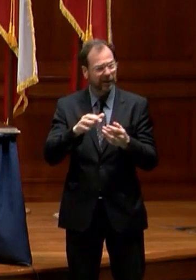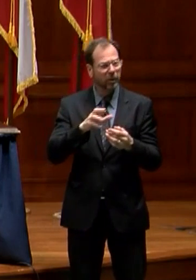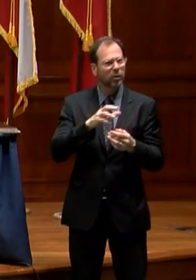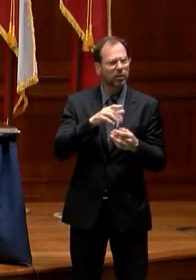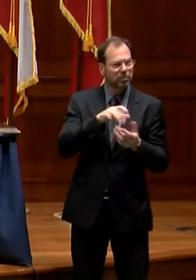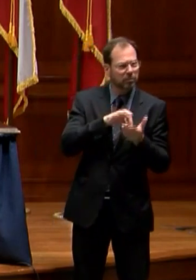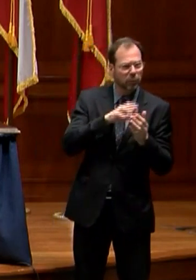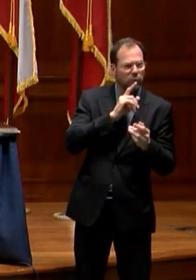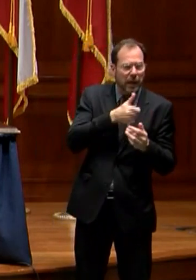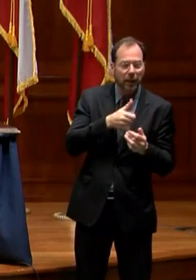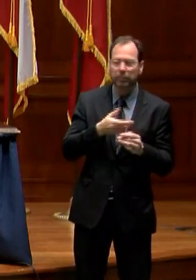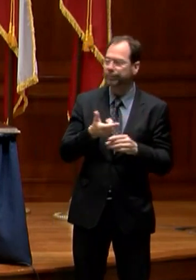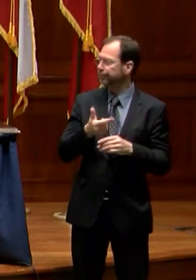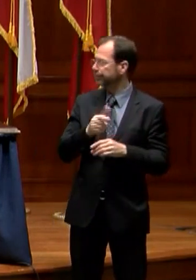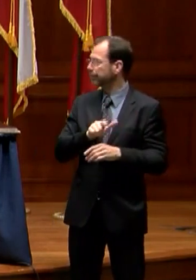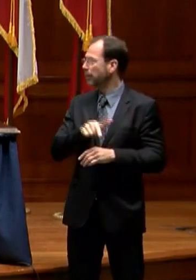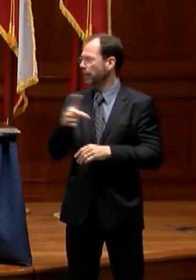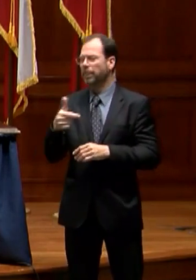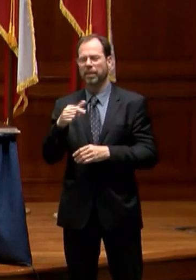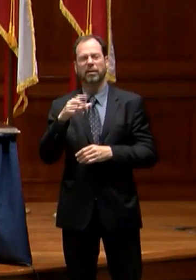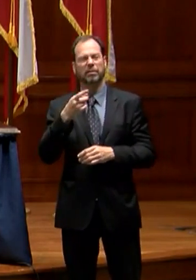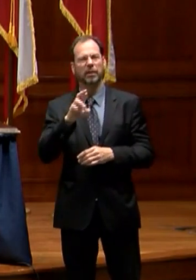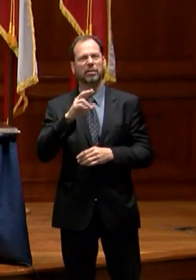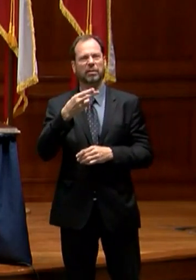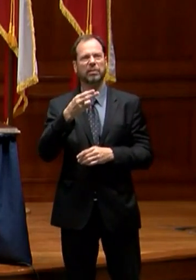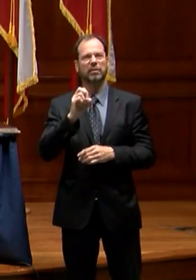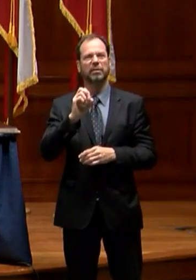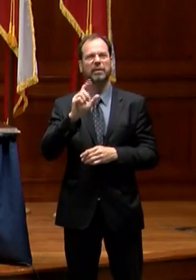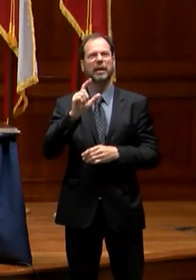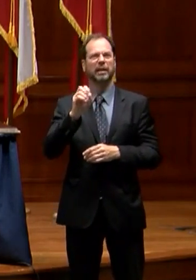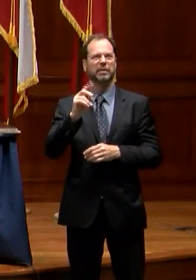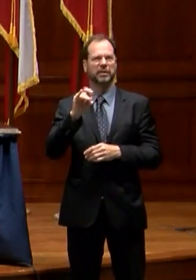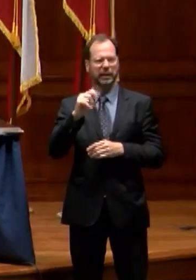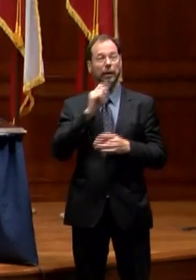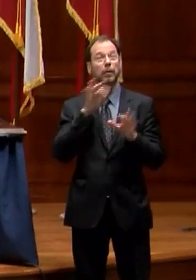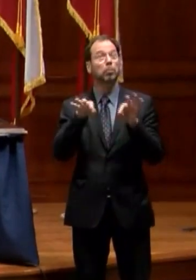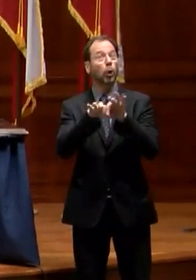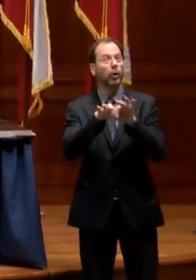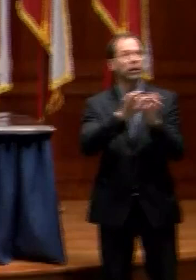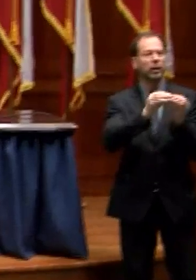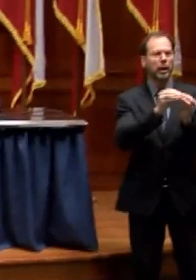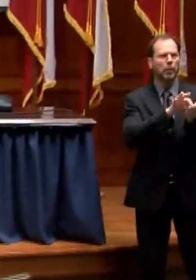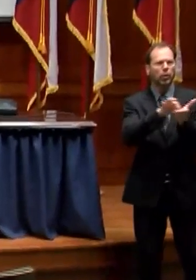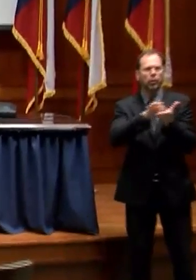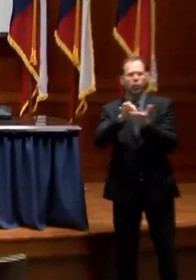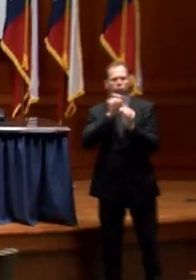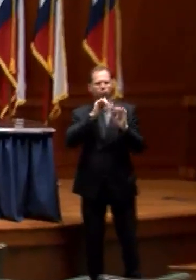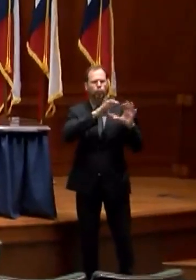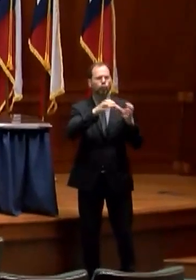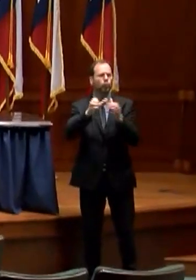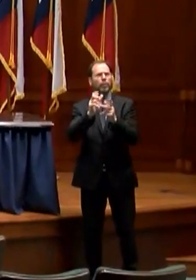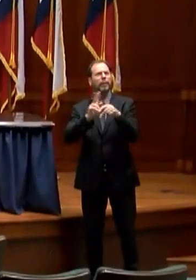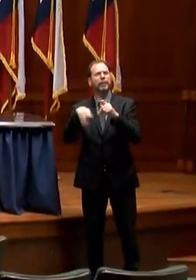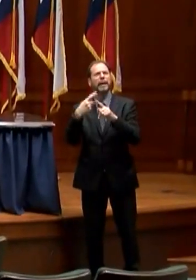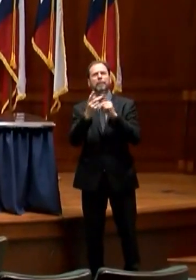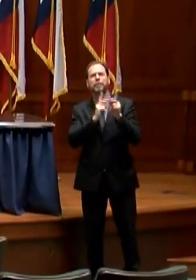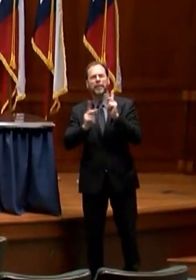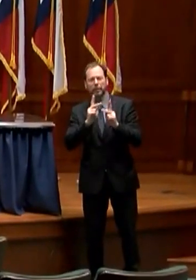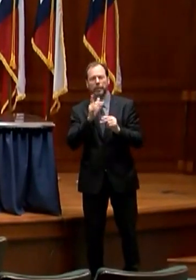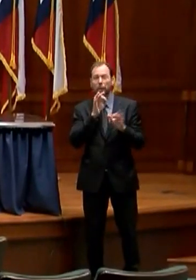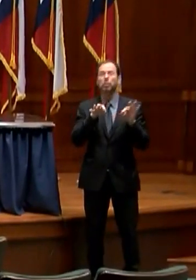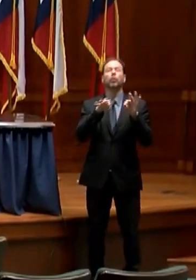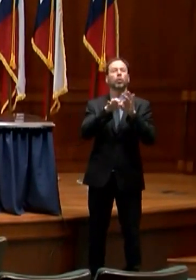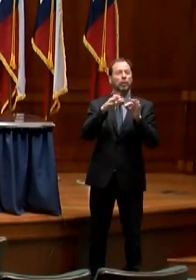that. Well, it's important. One of the things, though, is that those reports are based on whether or not